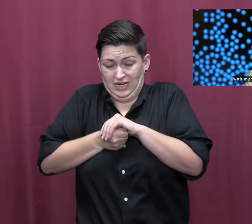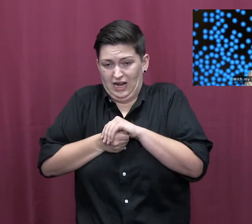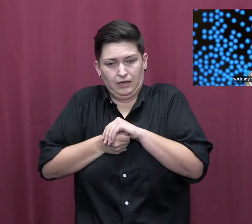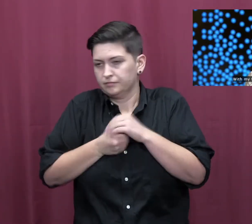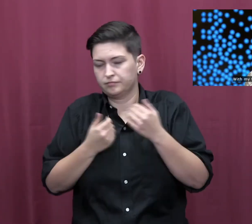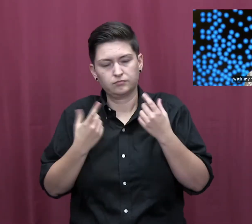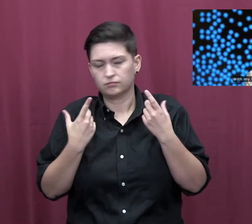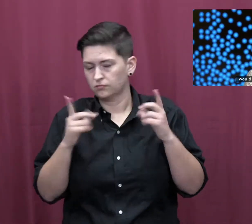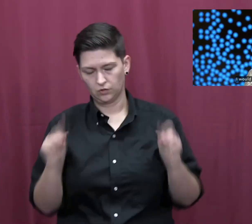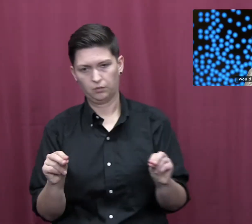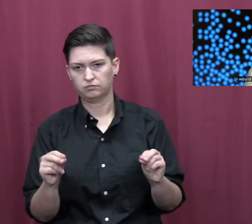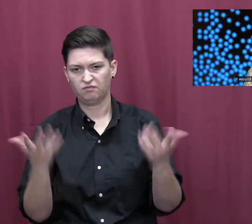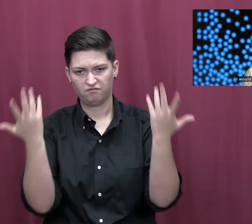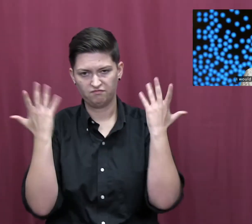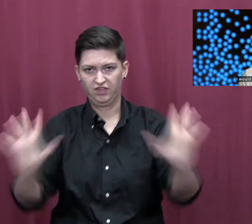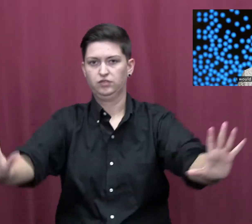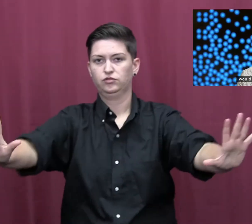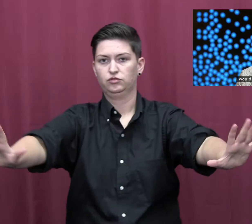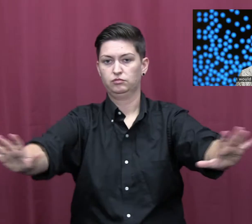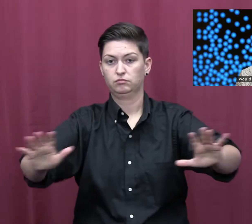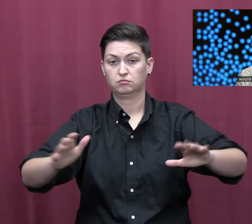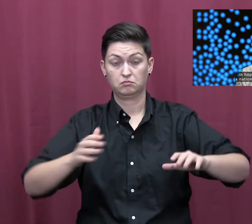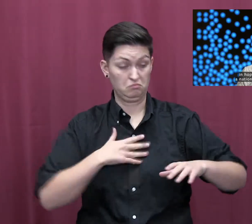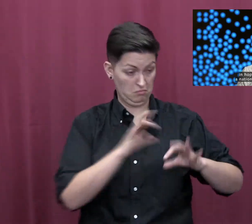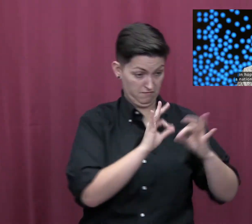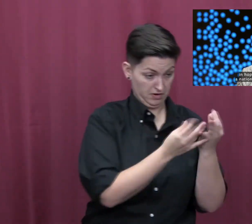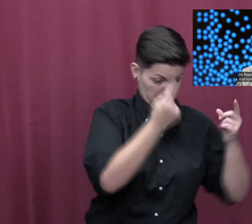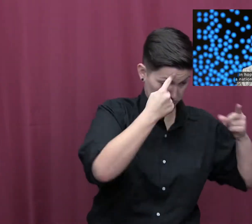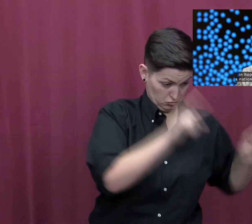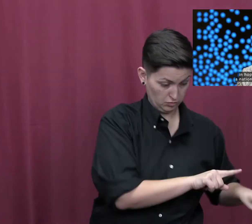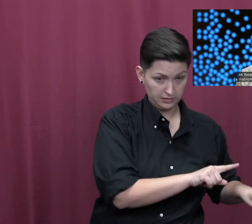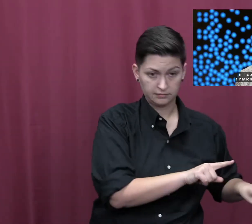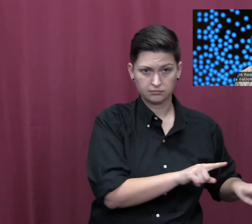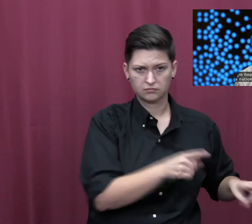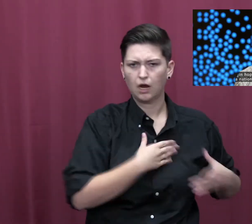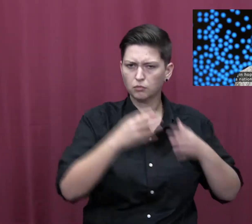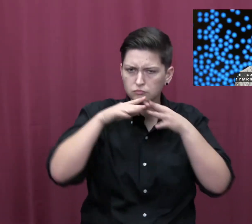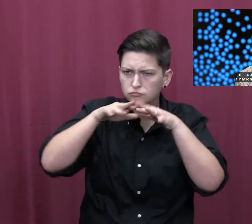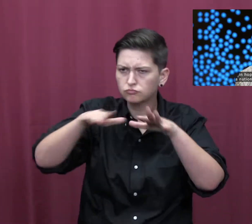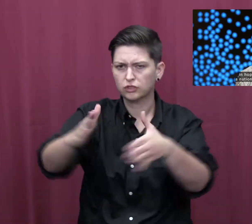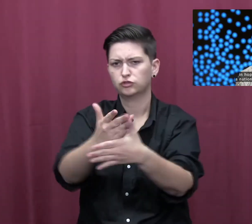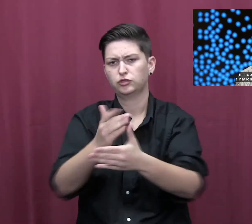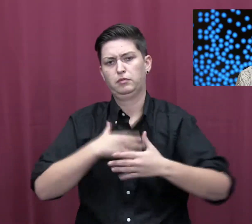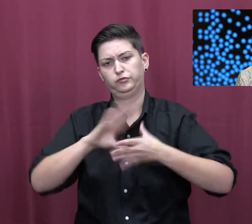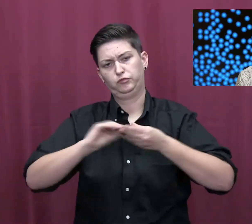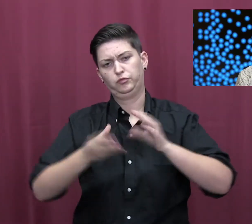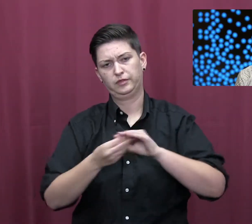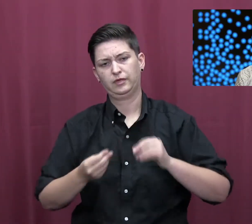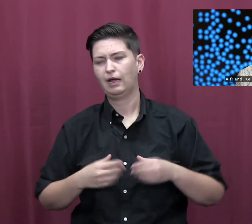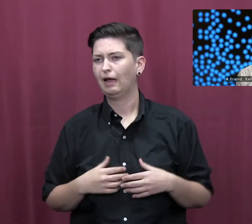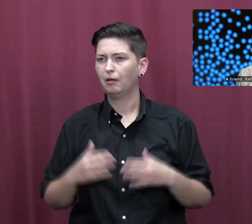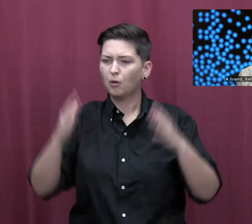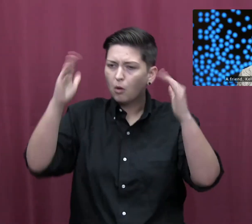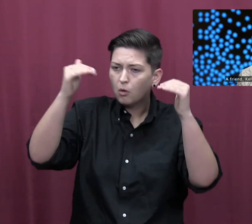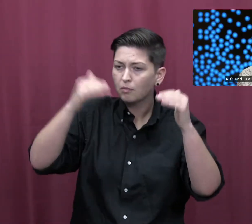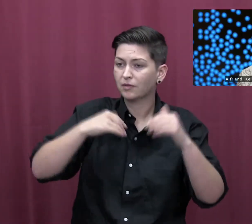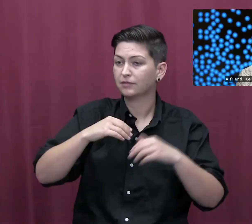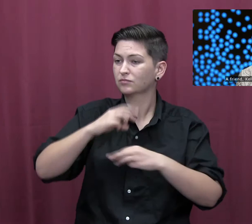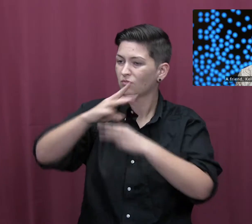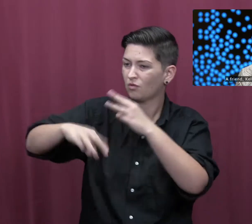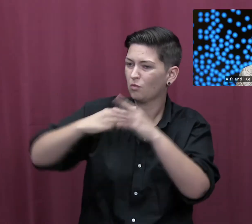family's blessing, I would share our story in hopes of sparking a national conversation. A